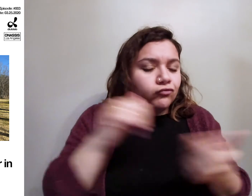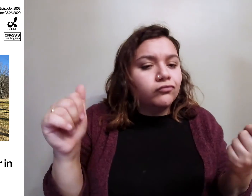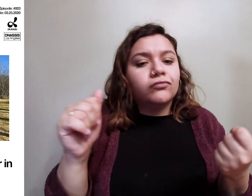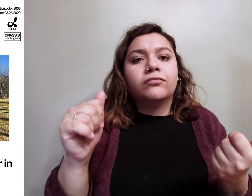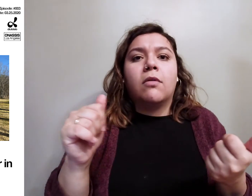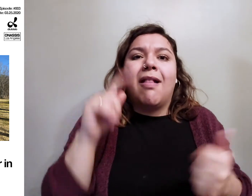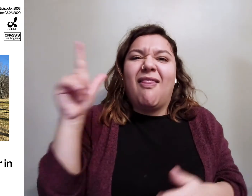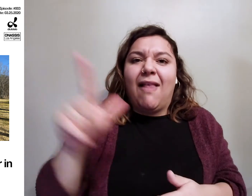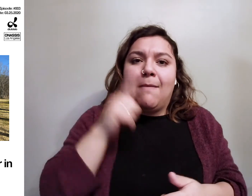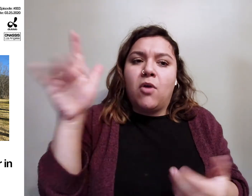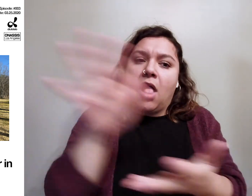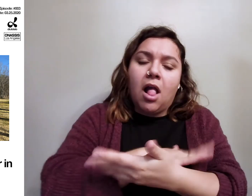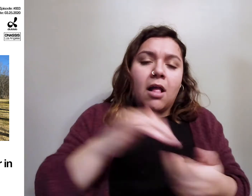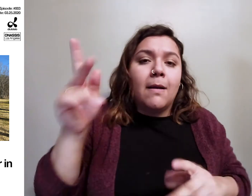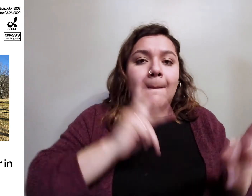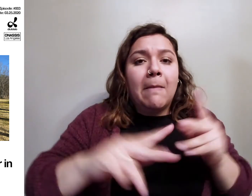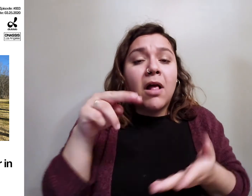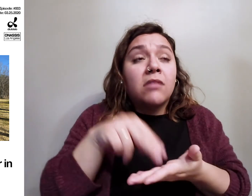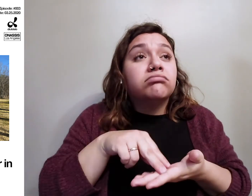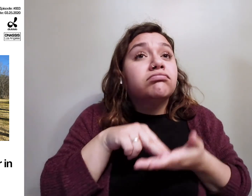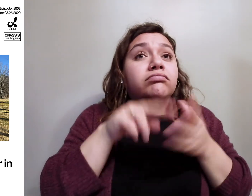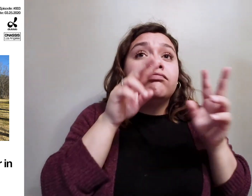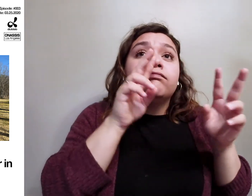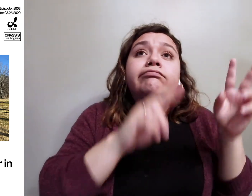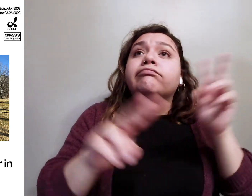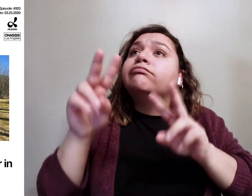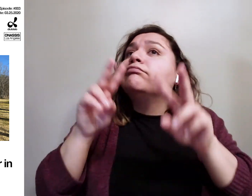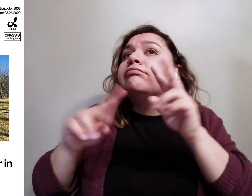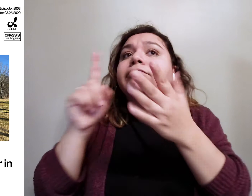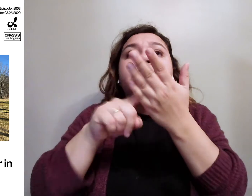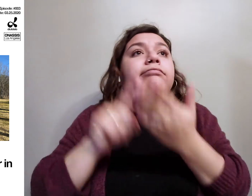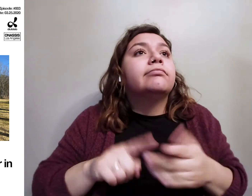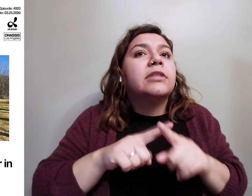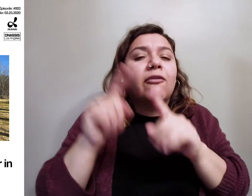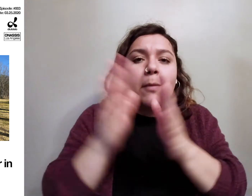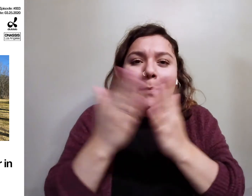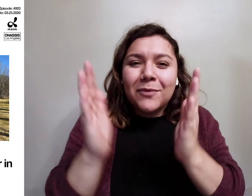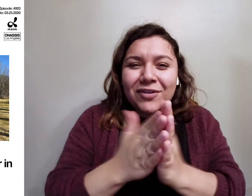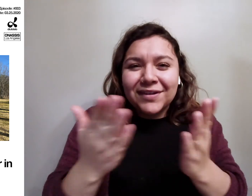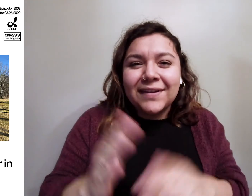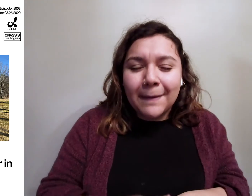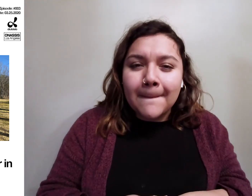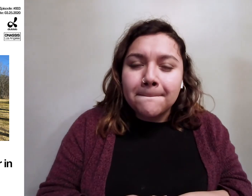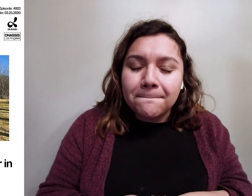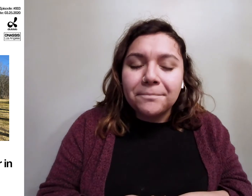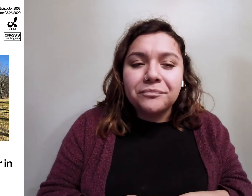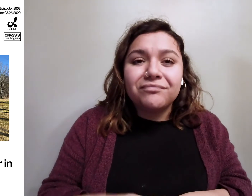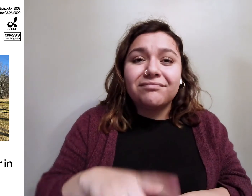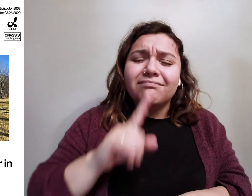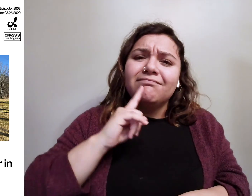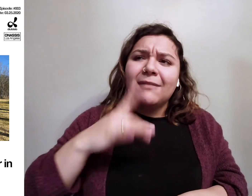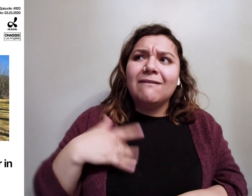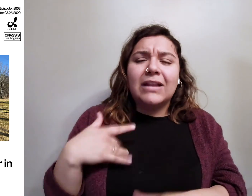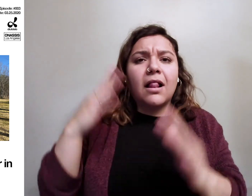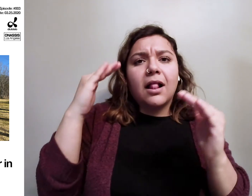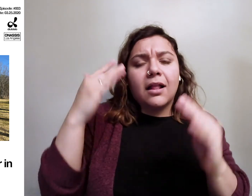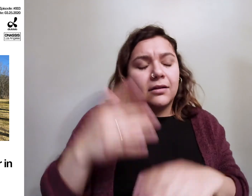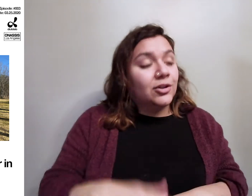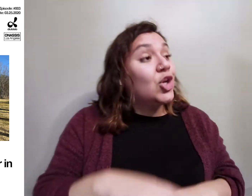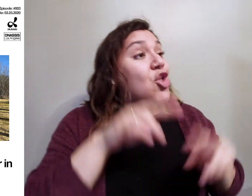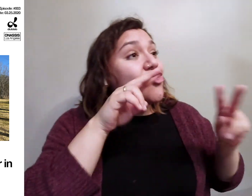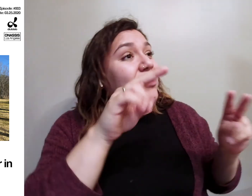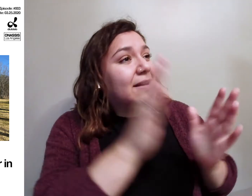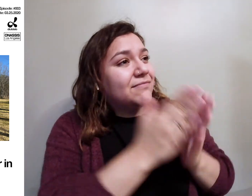which is destroyed, the roof is destroyed. What is so extraordinary are the people in that